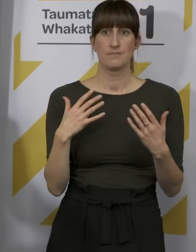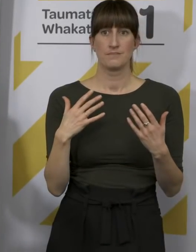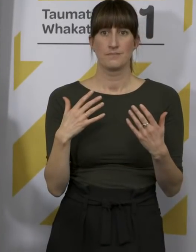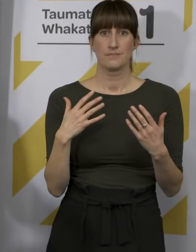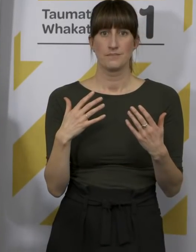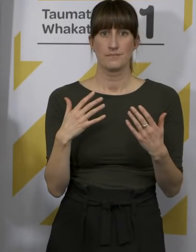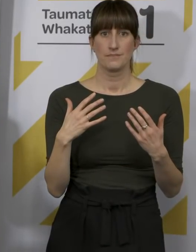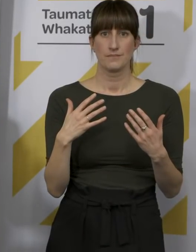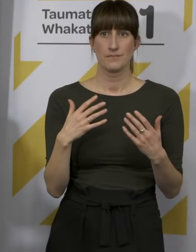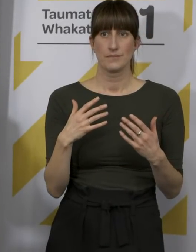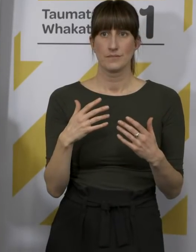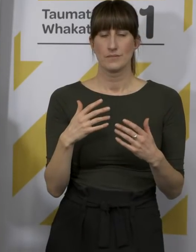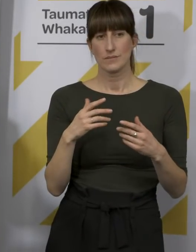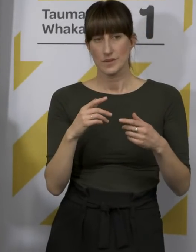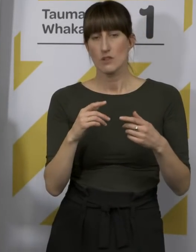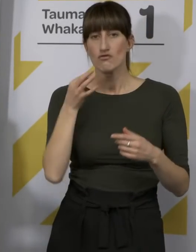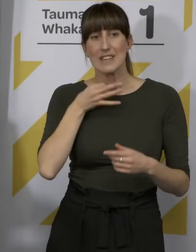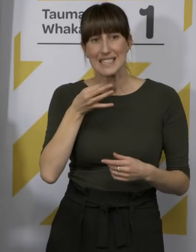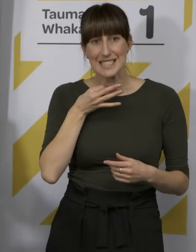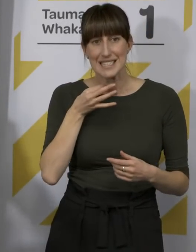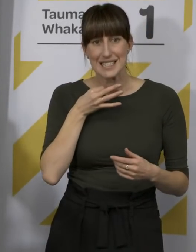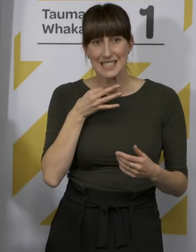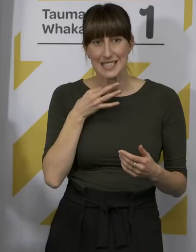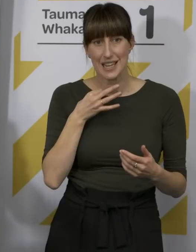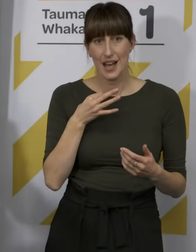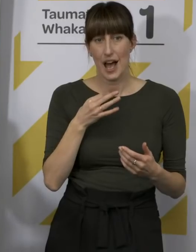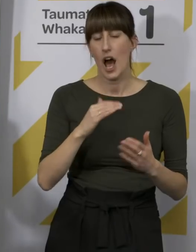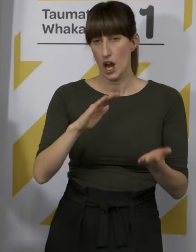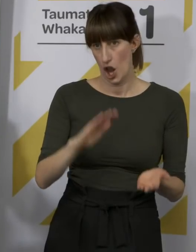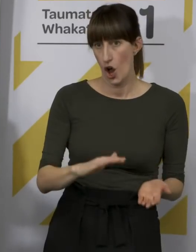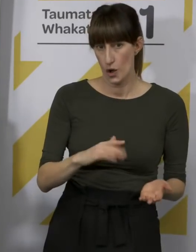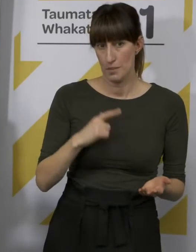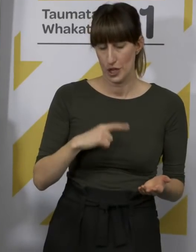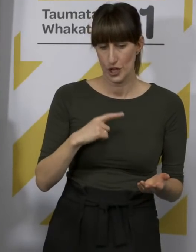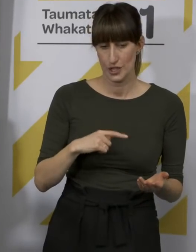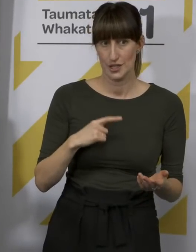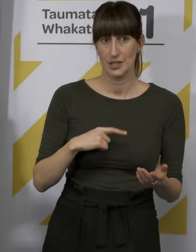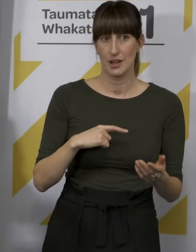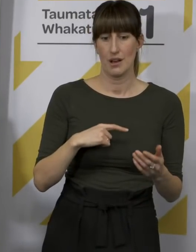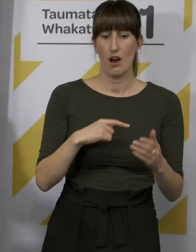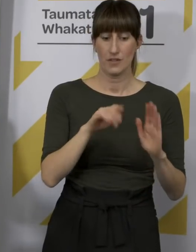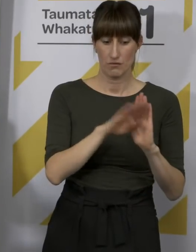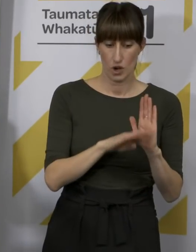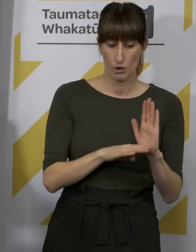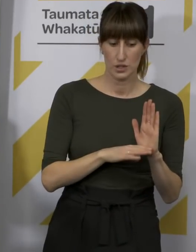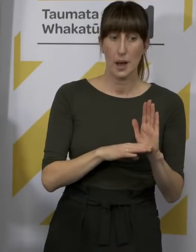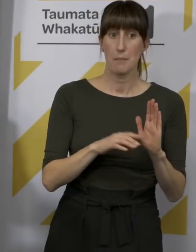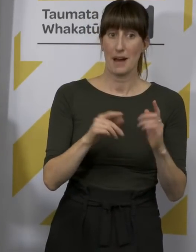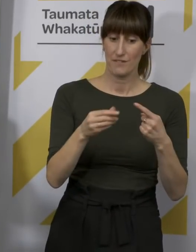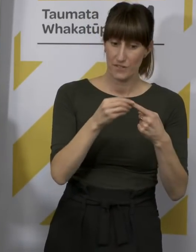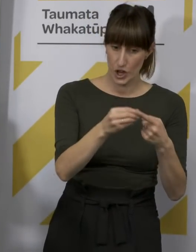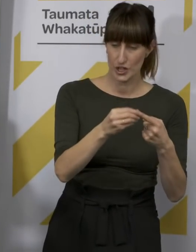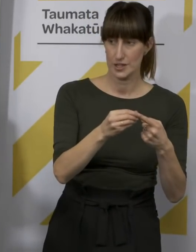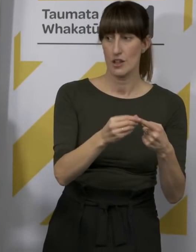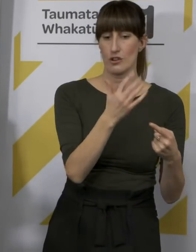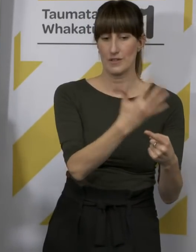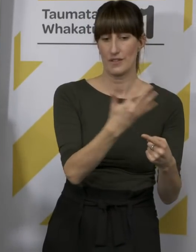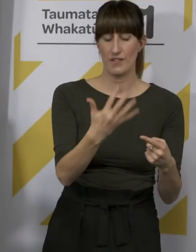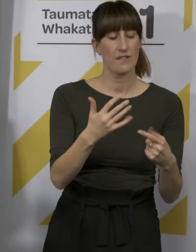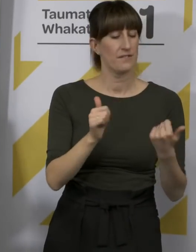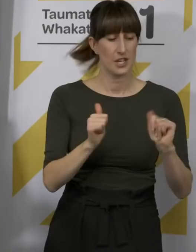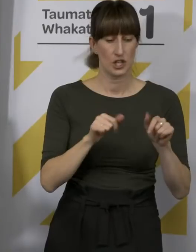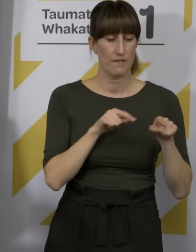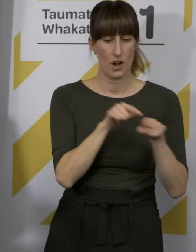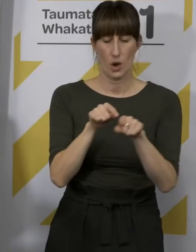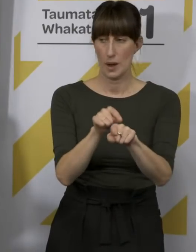was extremely low because of the protocols in place, then to the Novotel, then to the broader group. So the 55 have all been followed up. So why then can't you